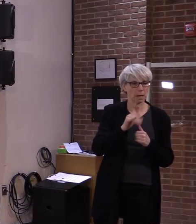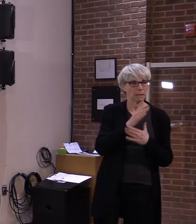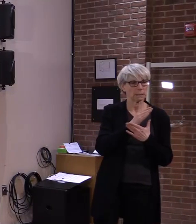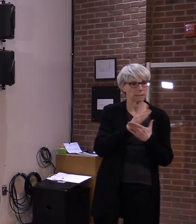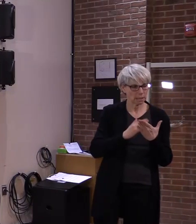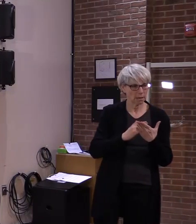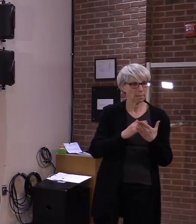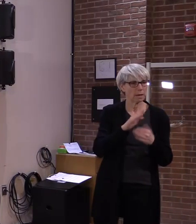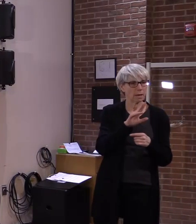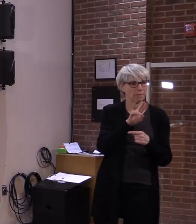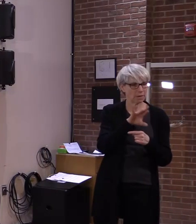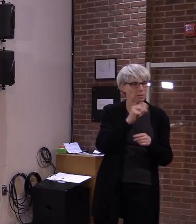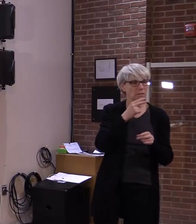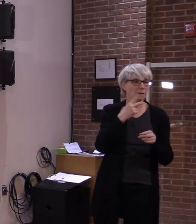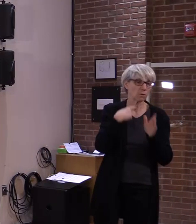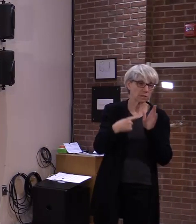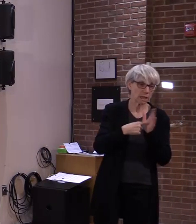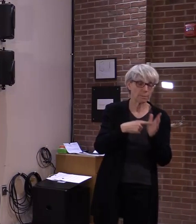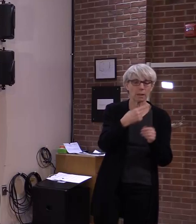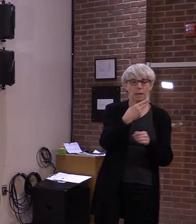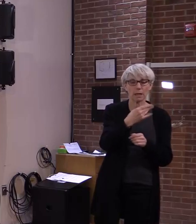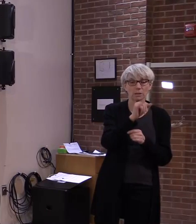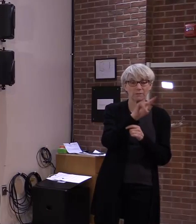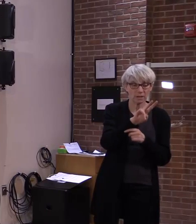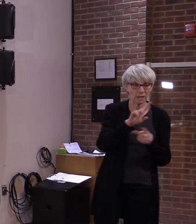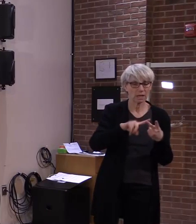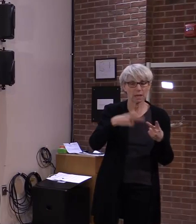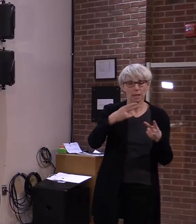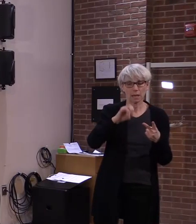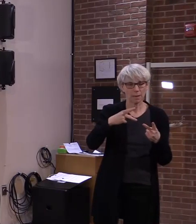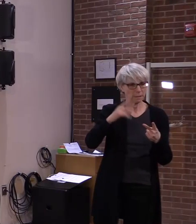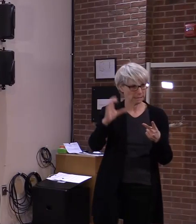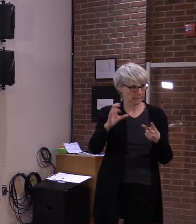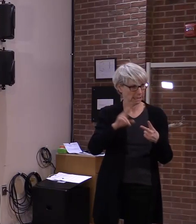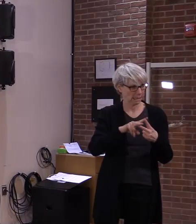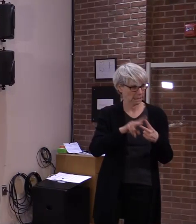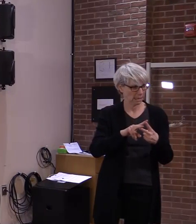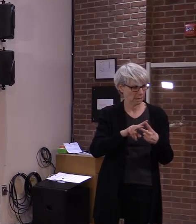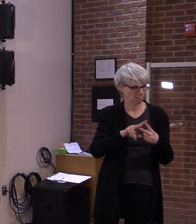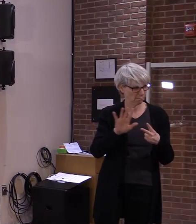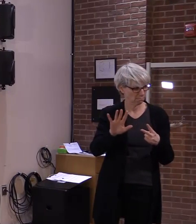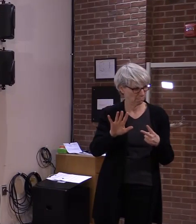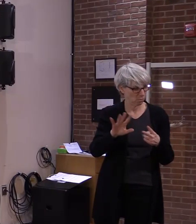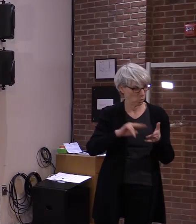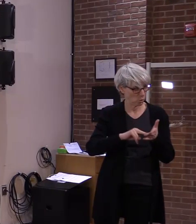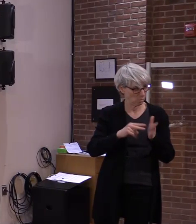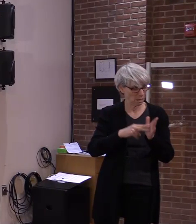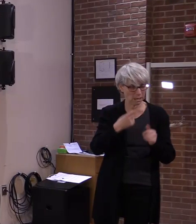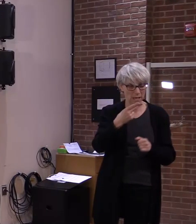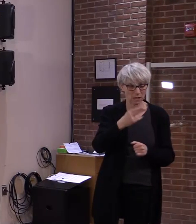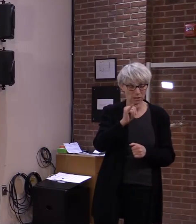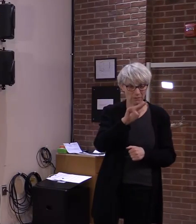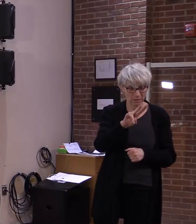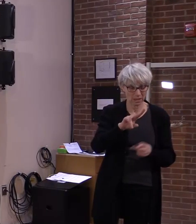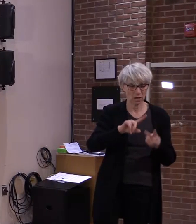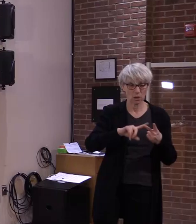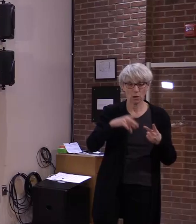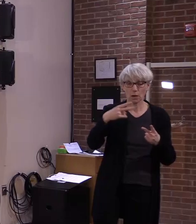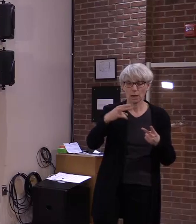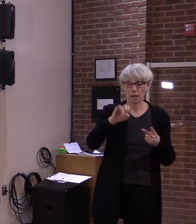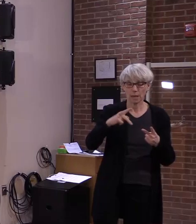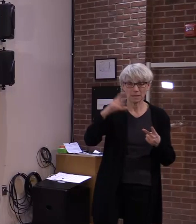HCV, hepatitis C. Are there HIV or Hep C parts